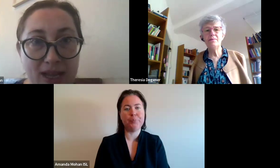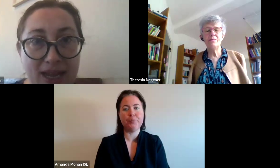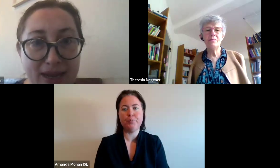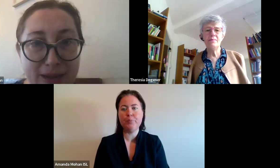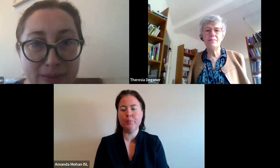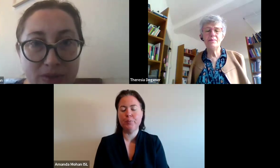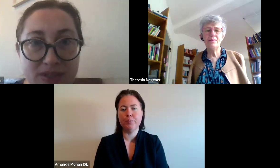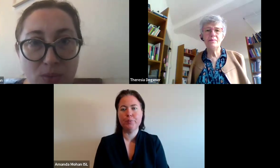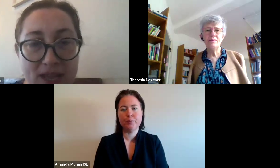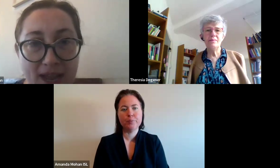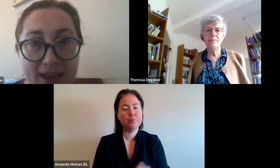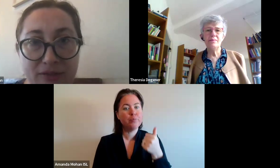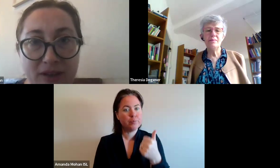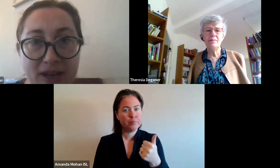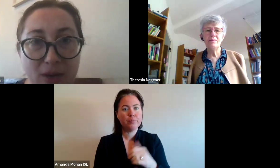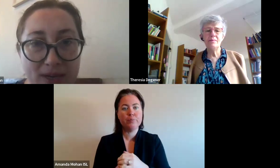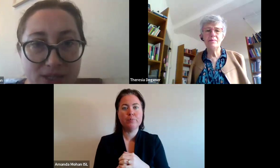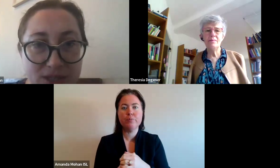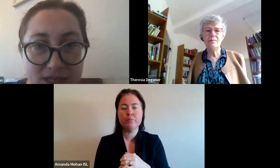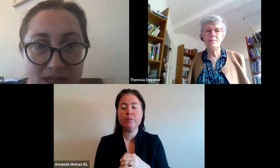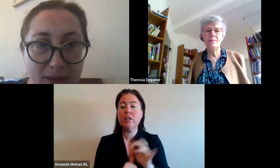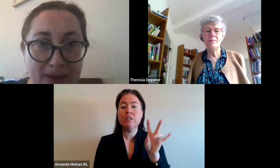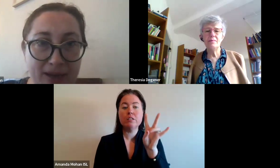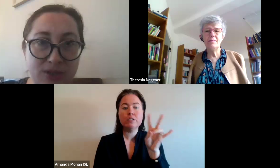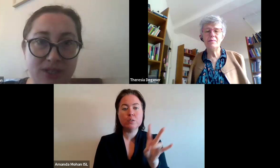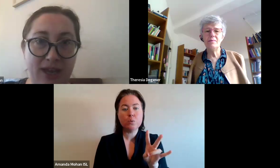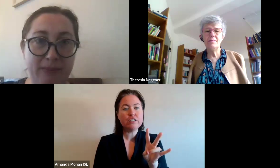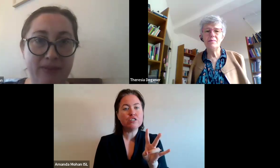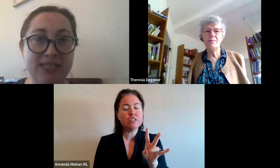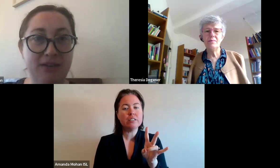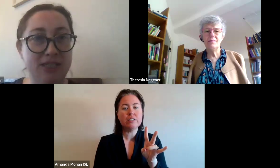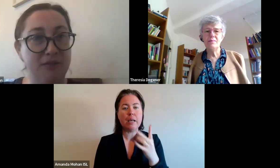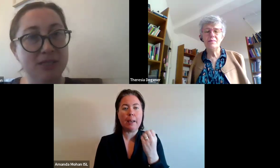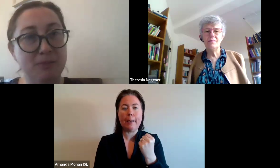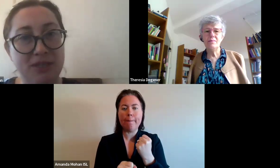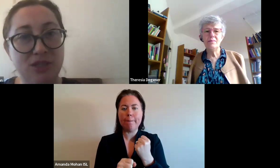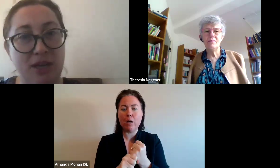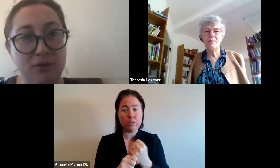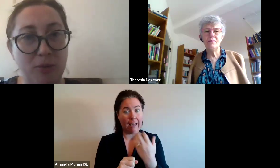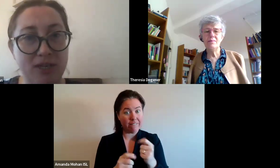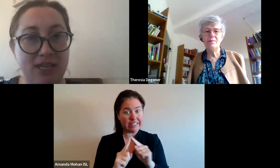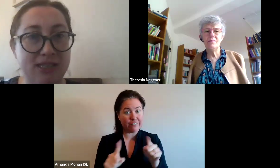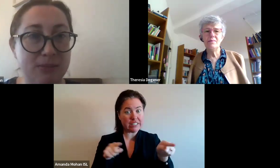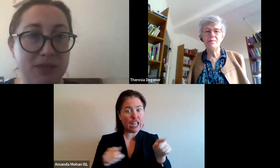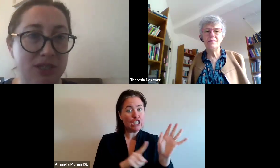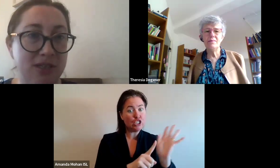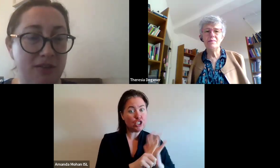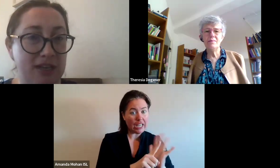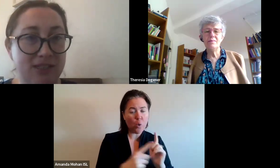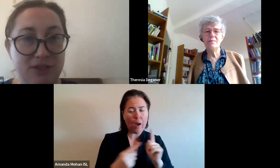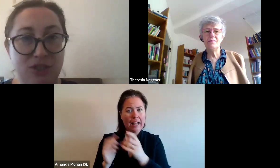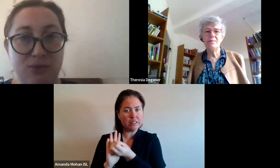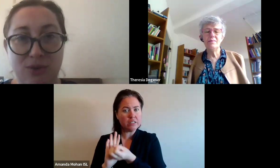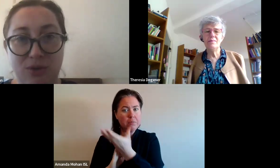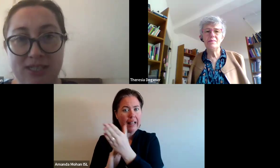Great. Okay. So we have a question about, is there a difference between the shadow report and the submission